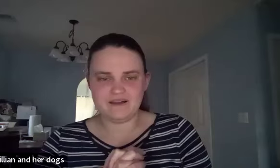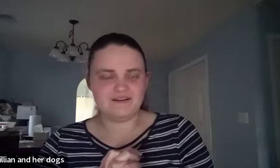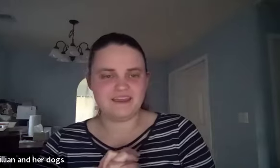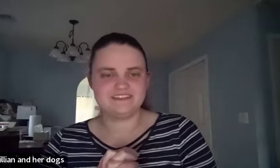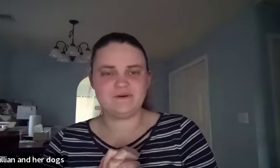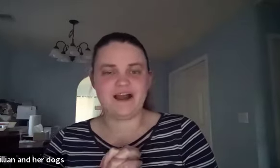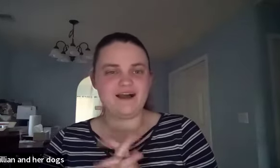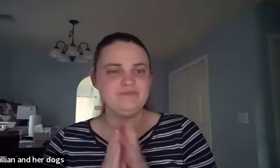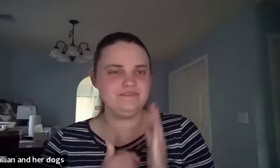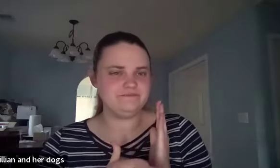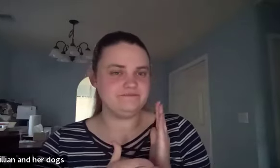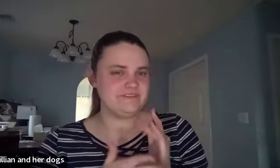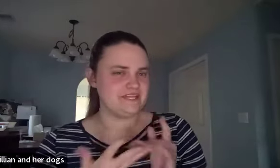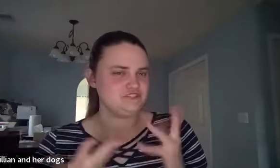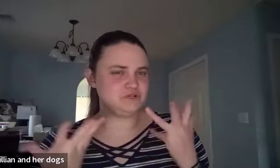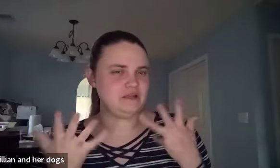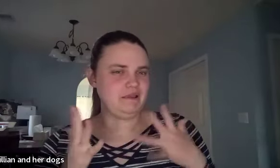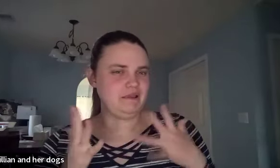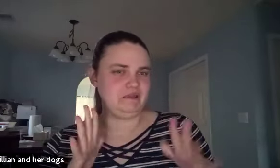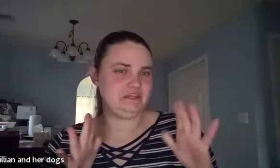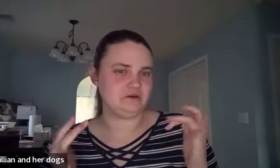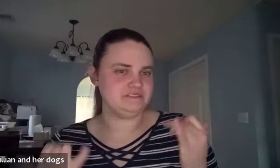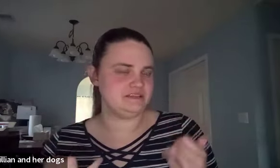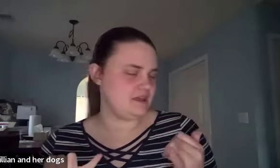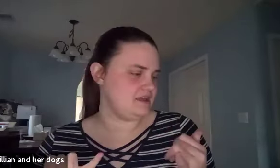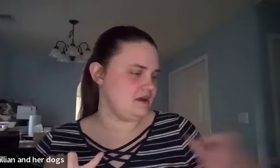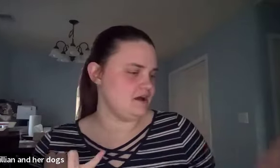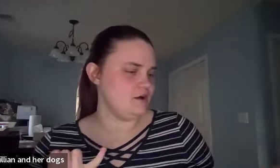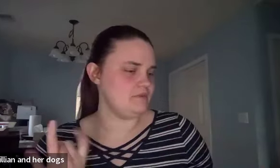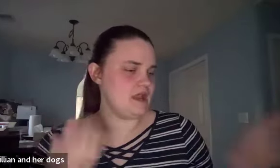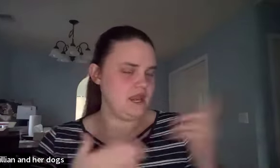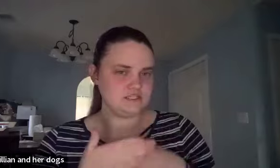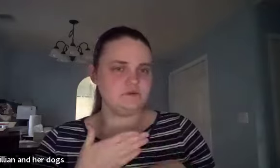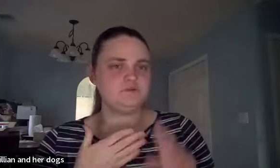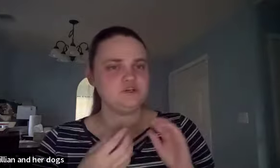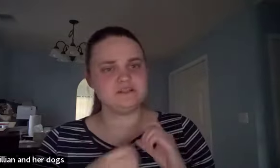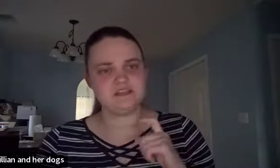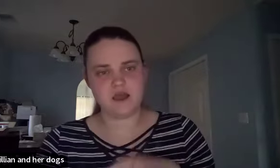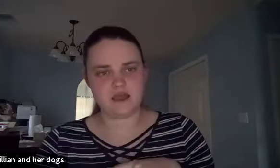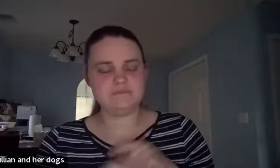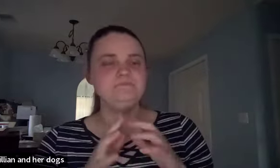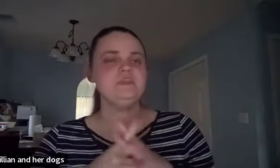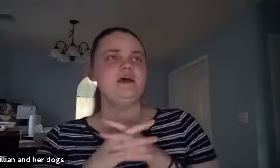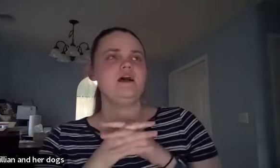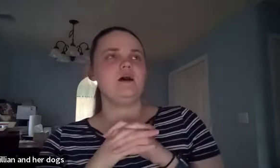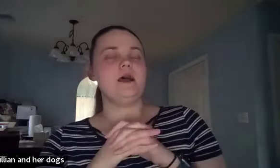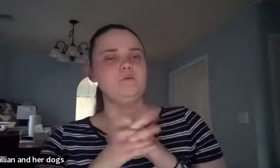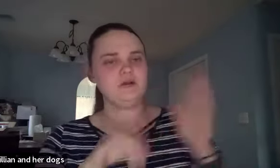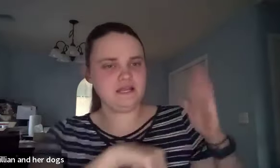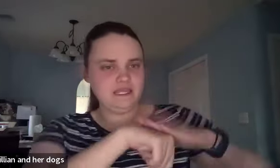Well, okay, so I'm gonna finish. We're gonna end here today. Next week we'll do our time. I will kind of